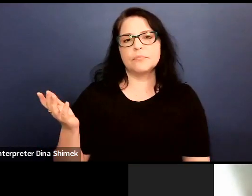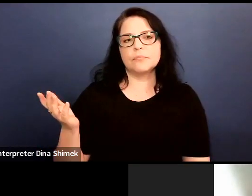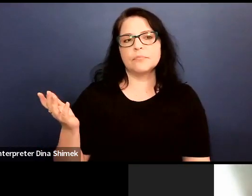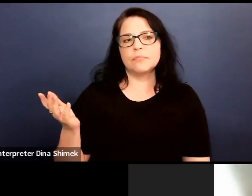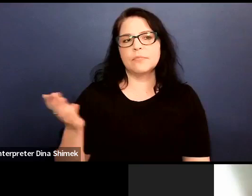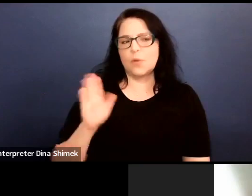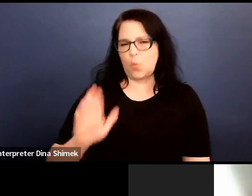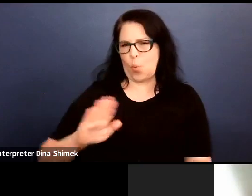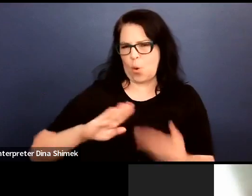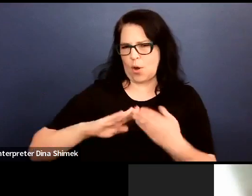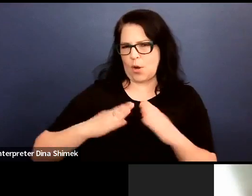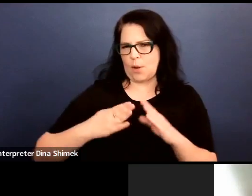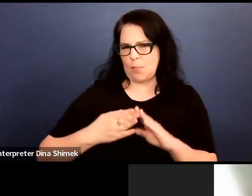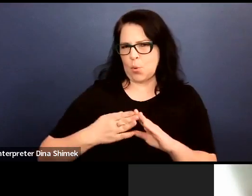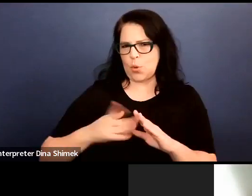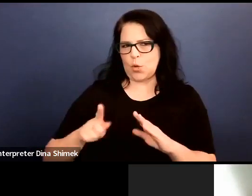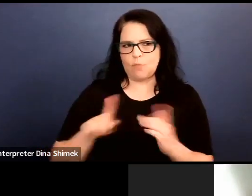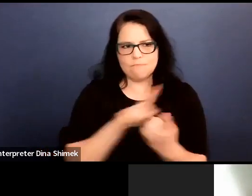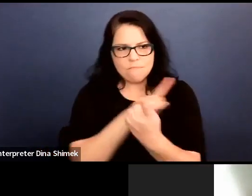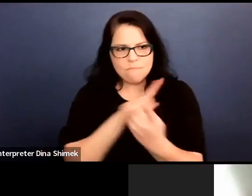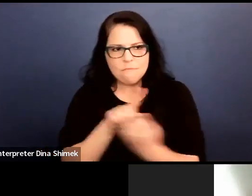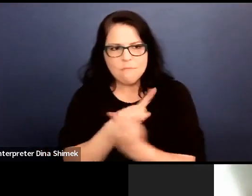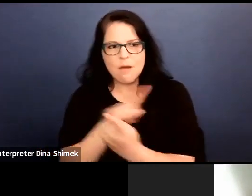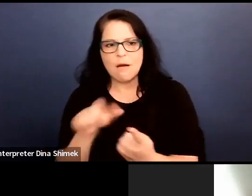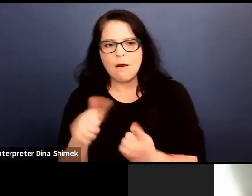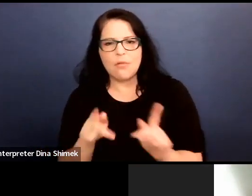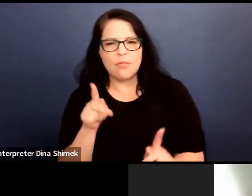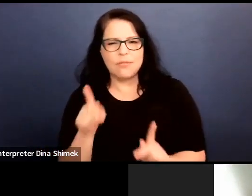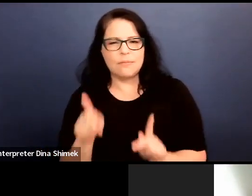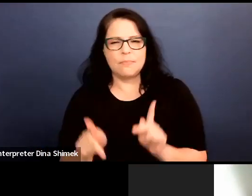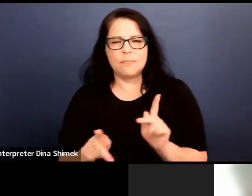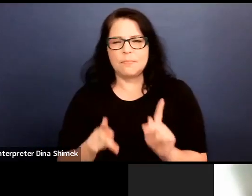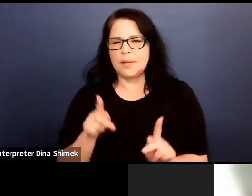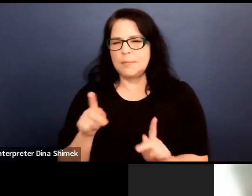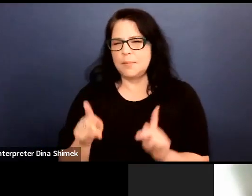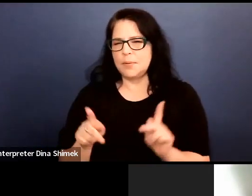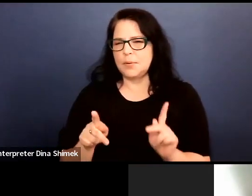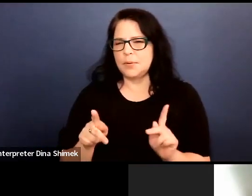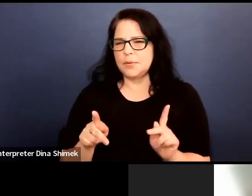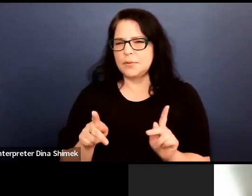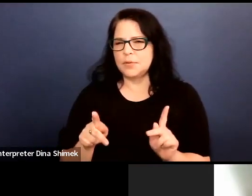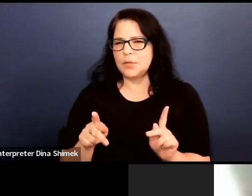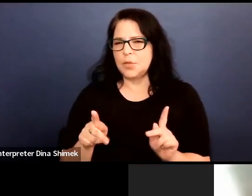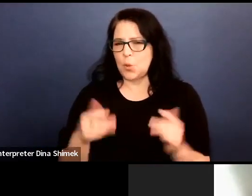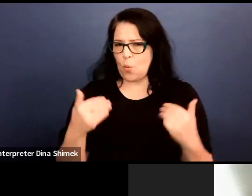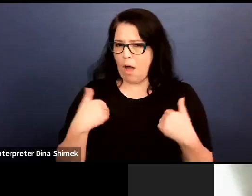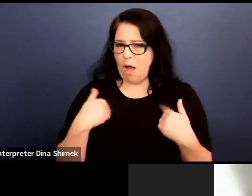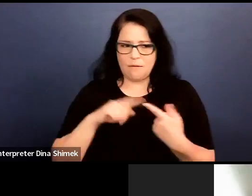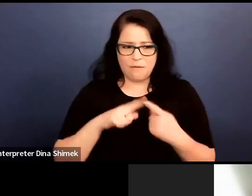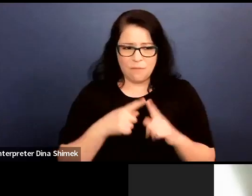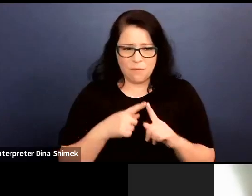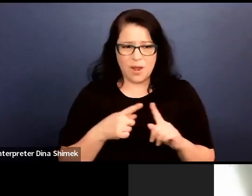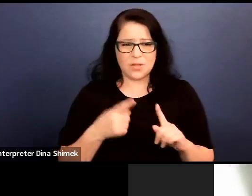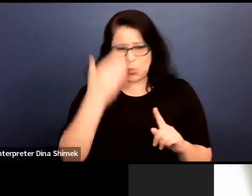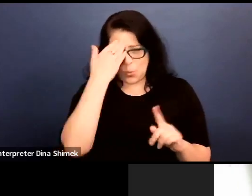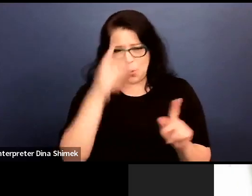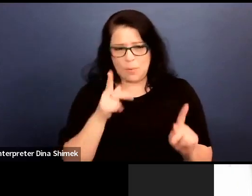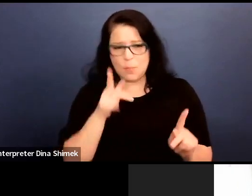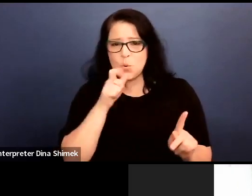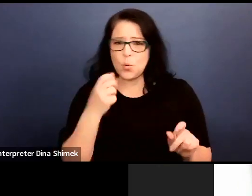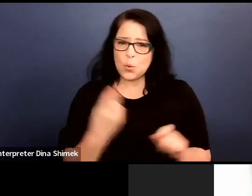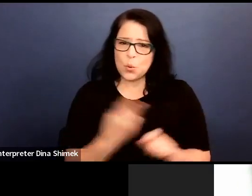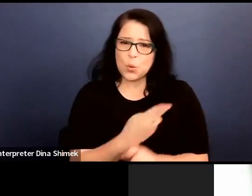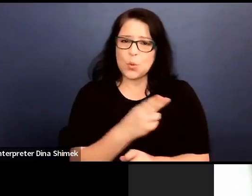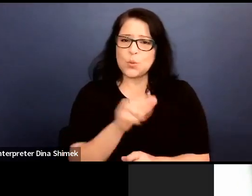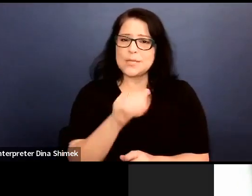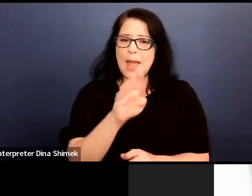your community, other people you've talked with, are you people that are using their ABLE accounts and maybe somewhere unique or different